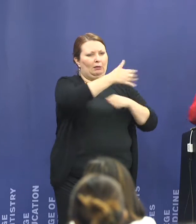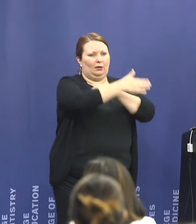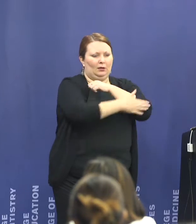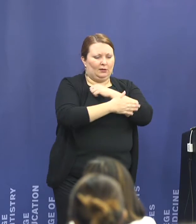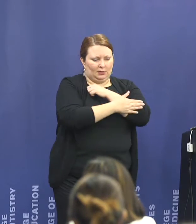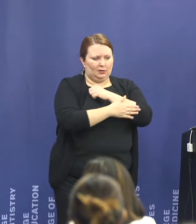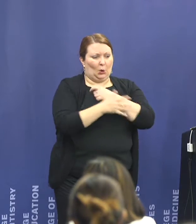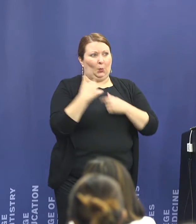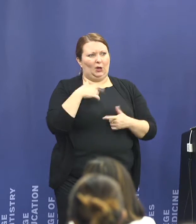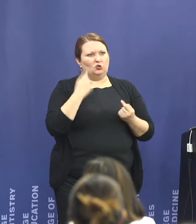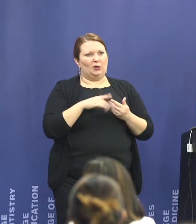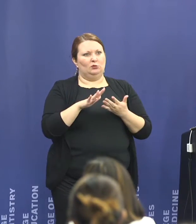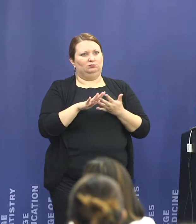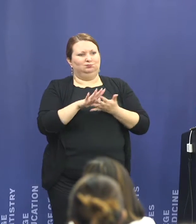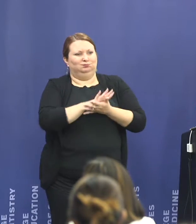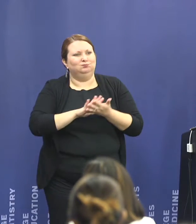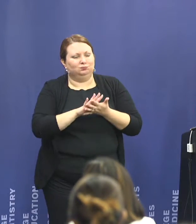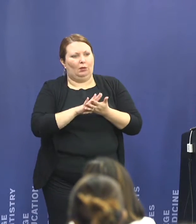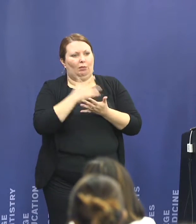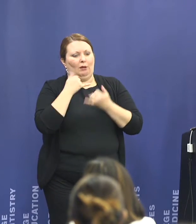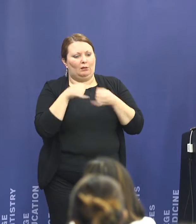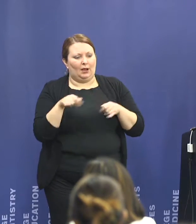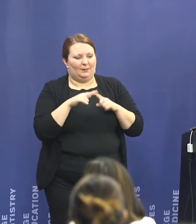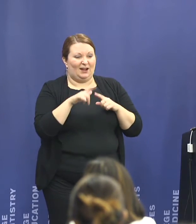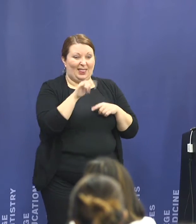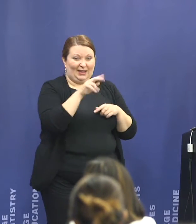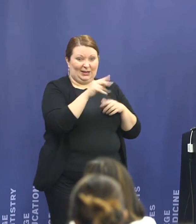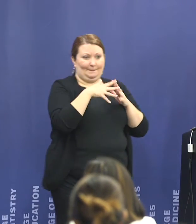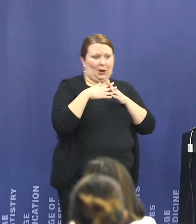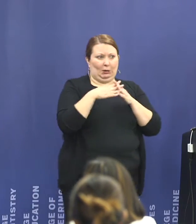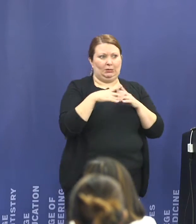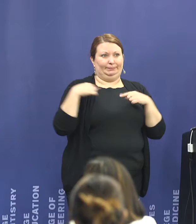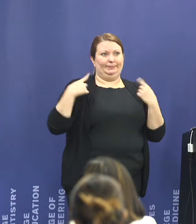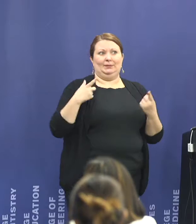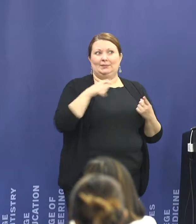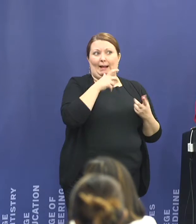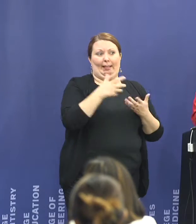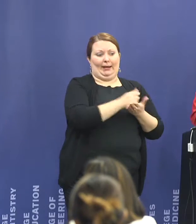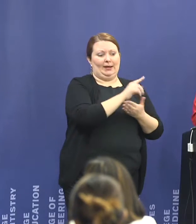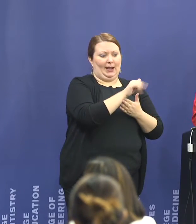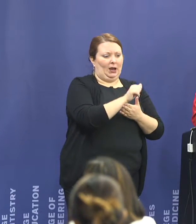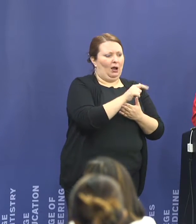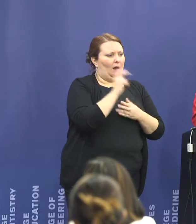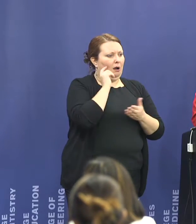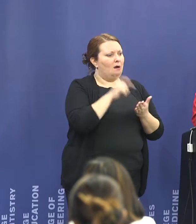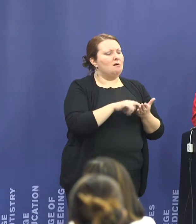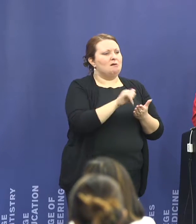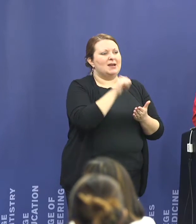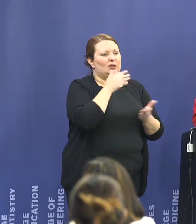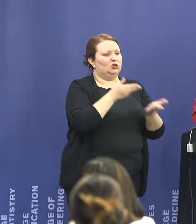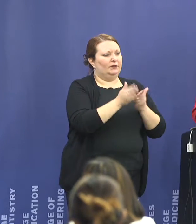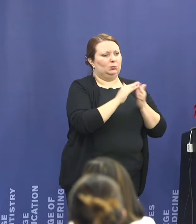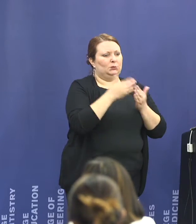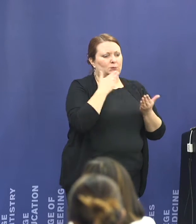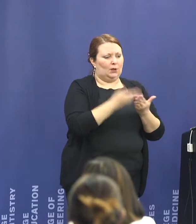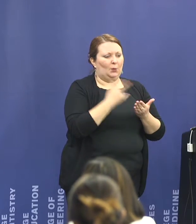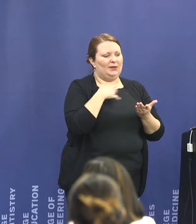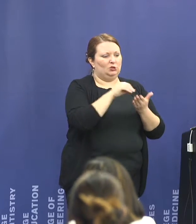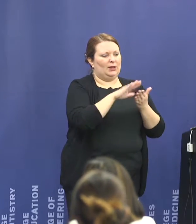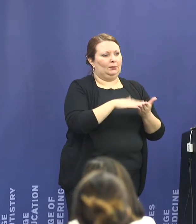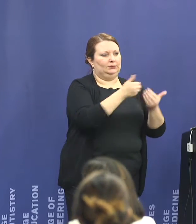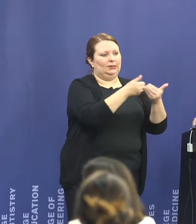among Latinos, but in Latin American countries for many years, we did not collect this data. They're like, we're not serving our communities well. We need to